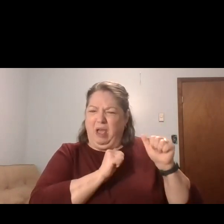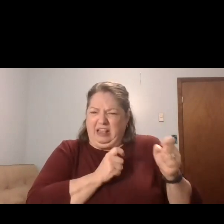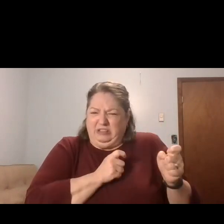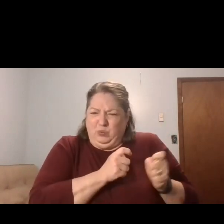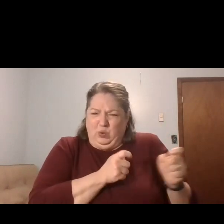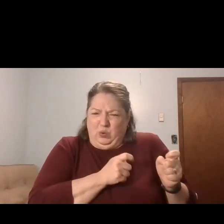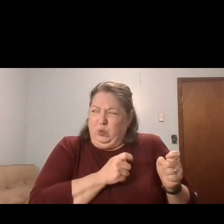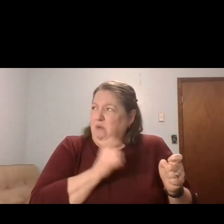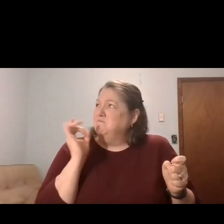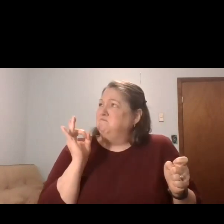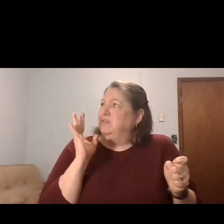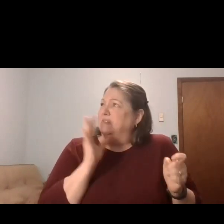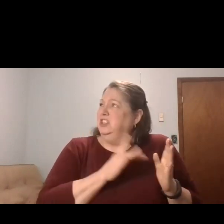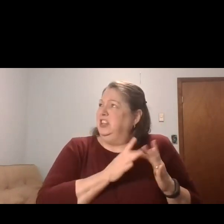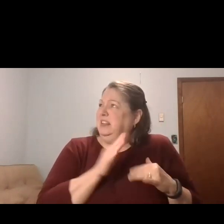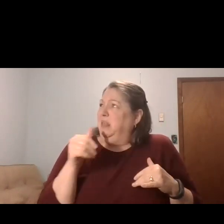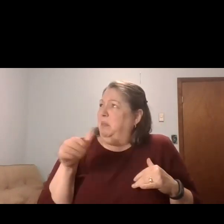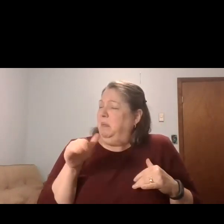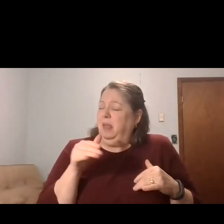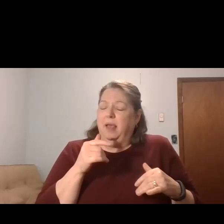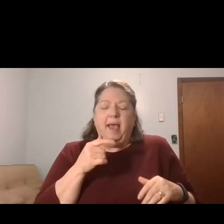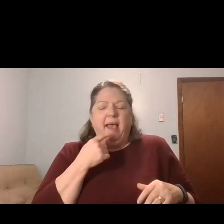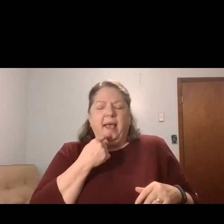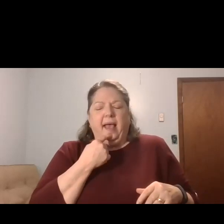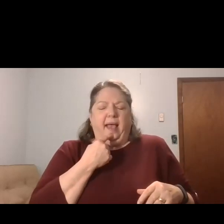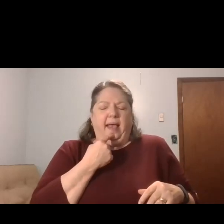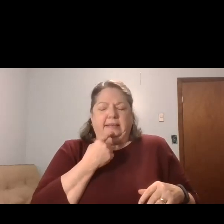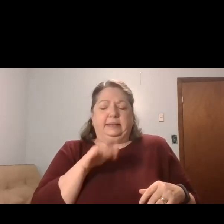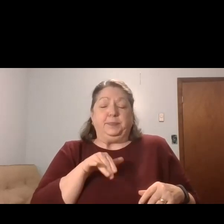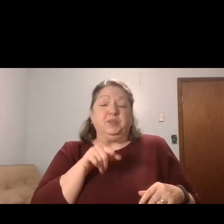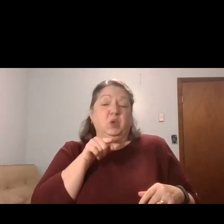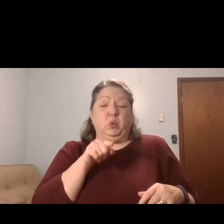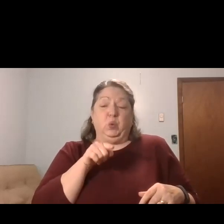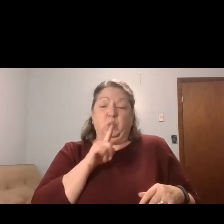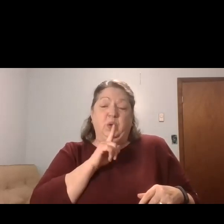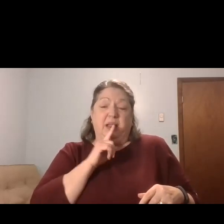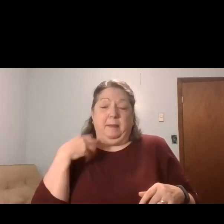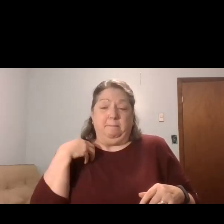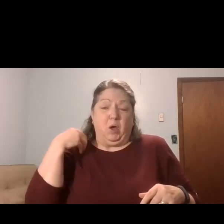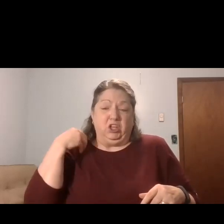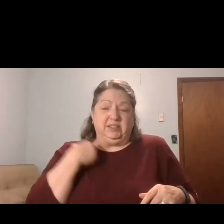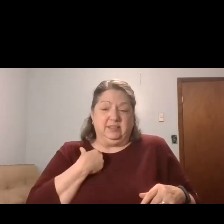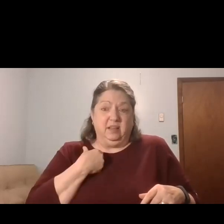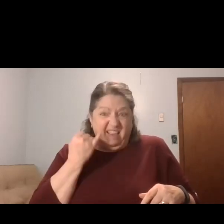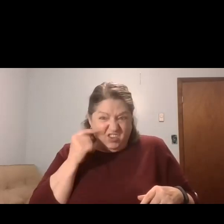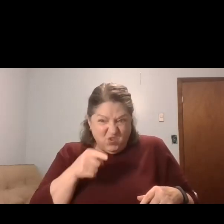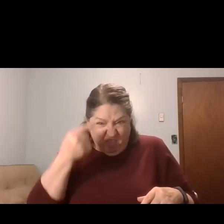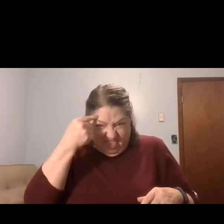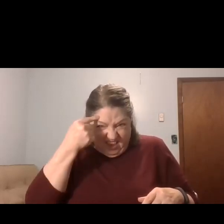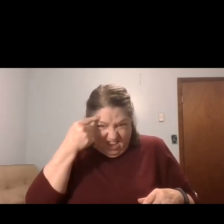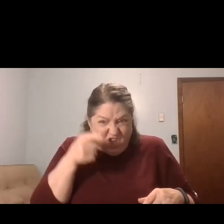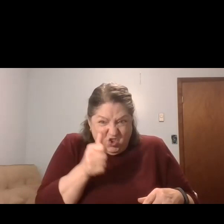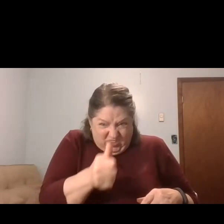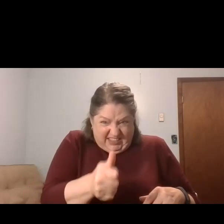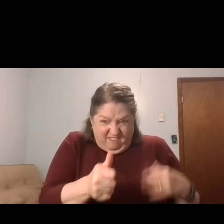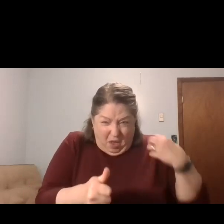Jesus, though he doesn't want us to know that. And as long as you think that you are the king of your own life,